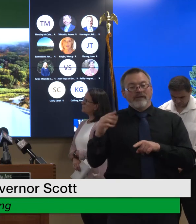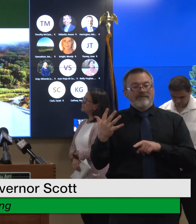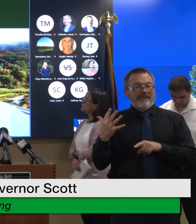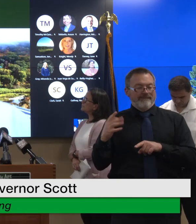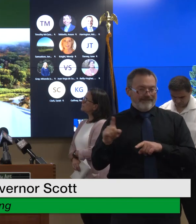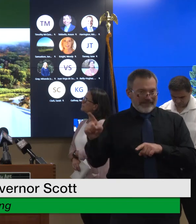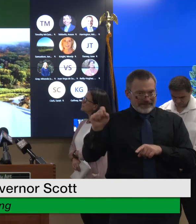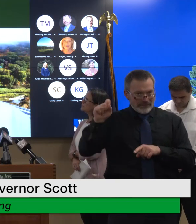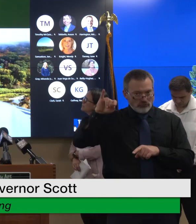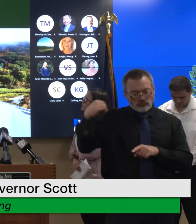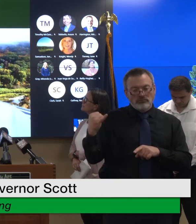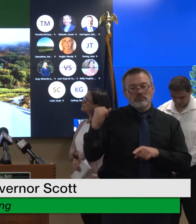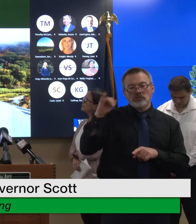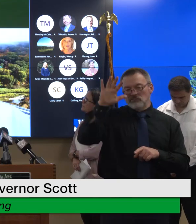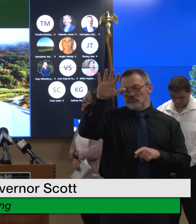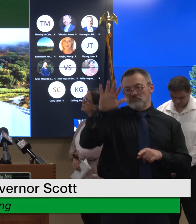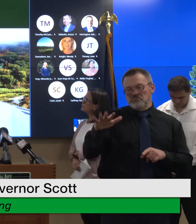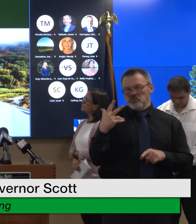Johnsbury.